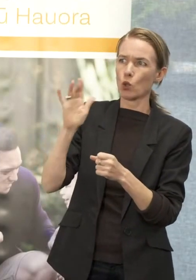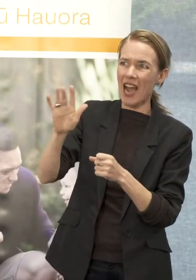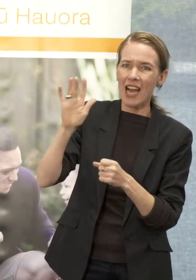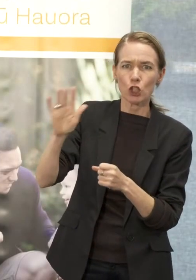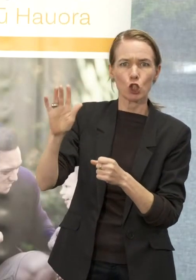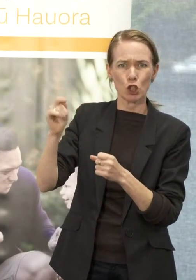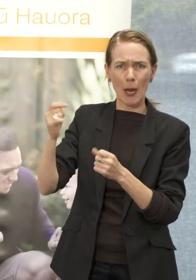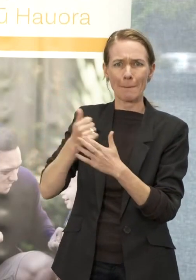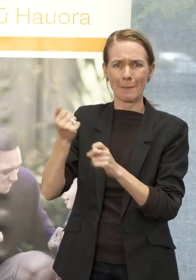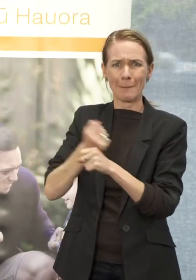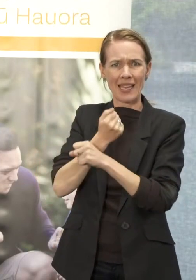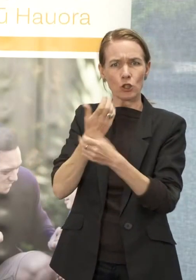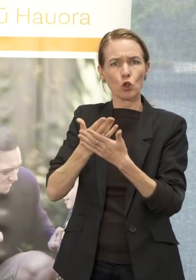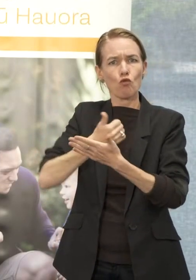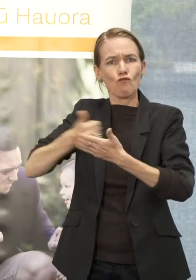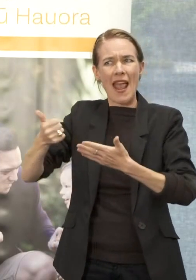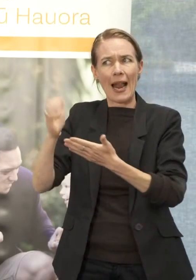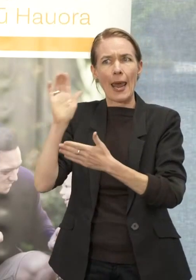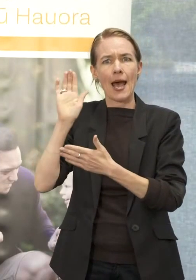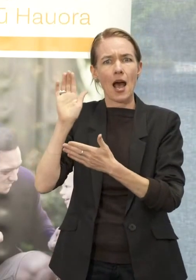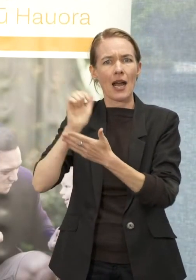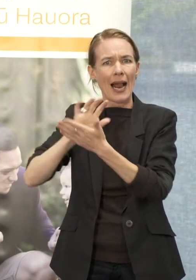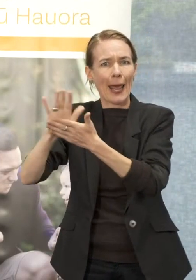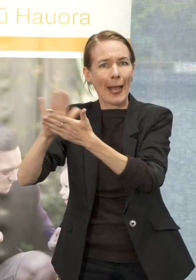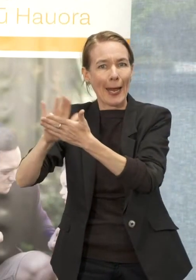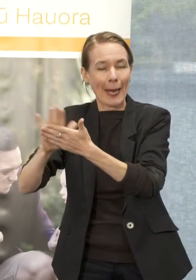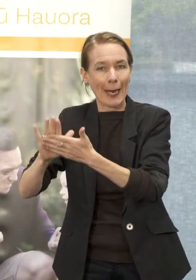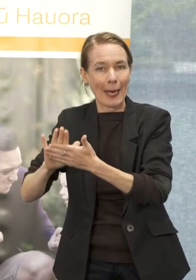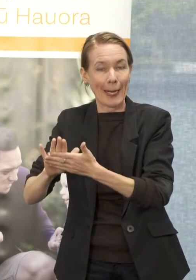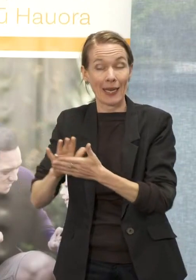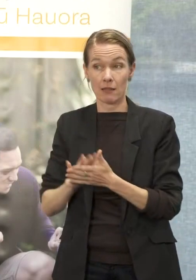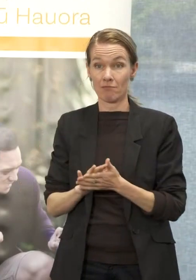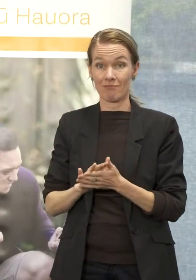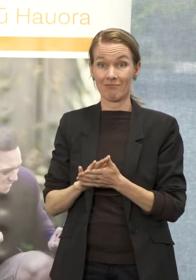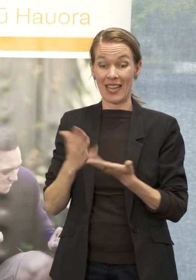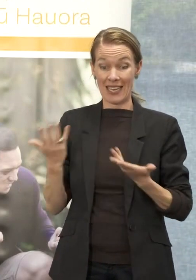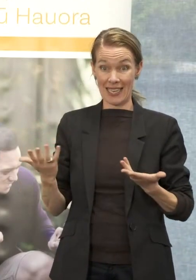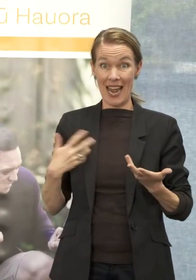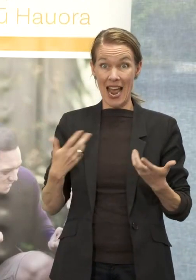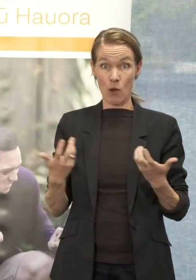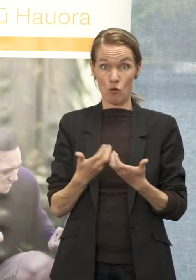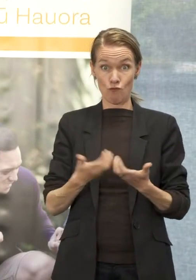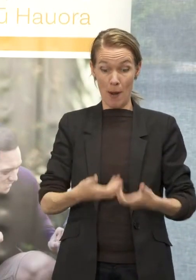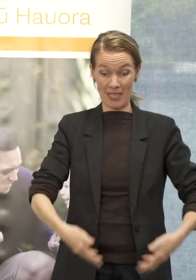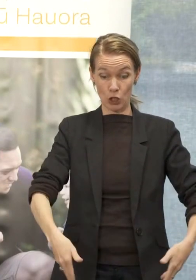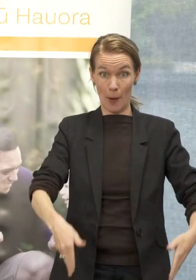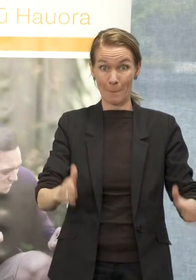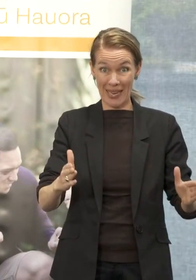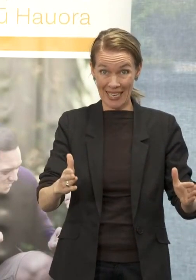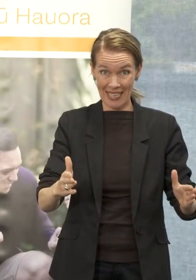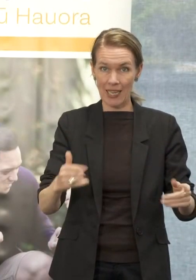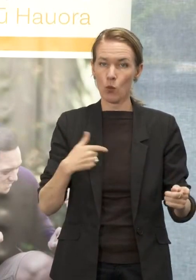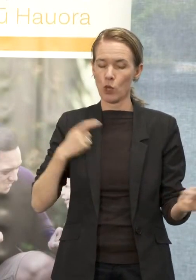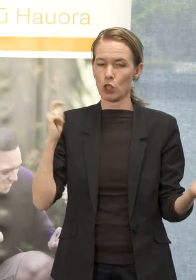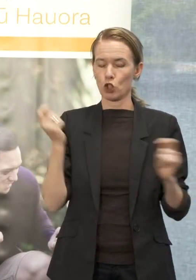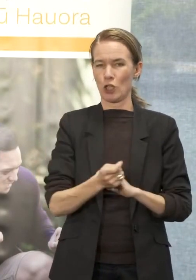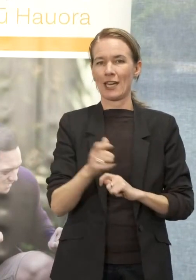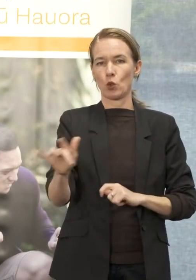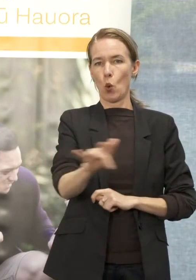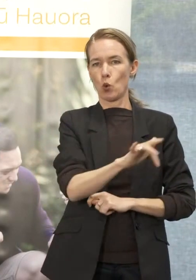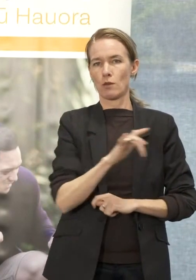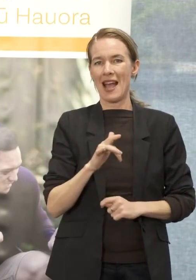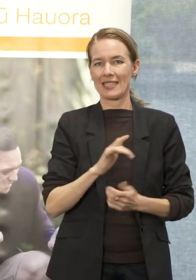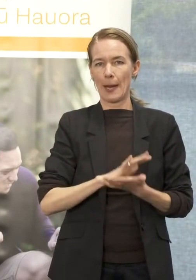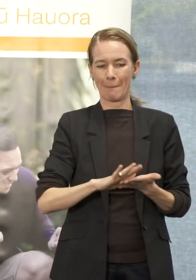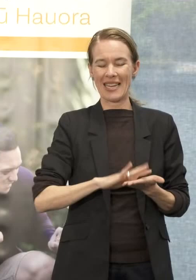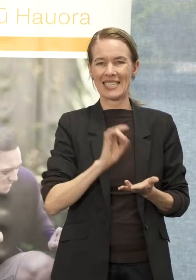an additional step is actually not have bins that require you to touch in order to put the rubbish